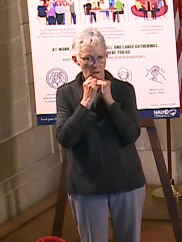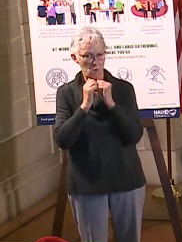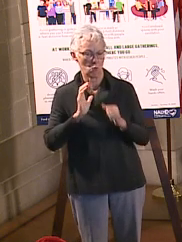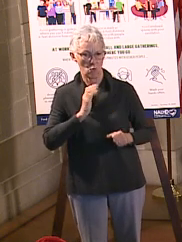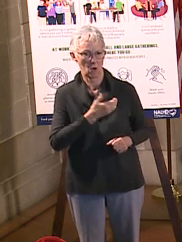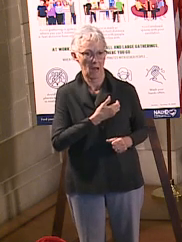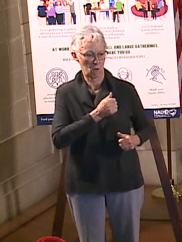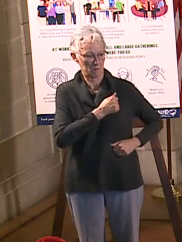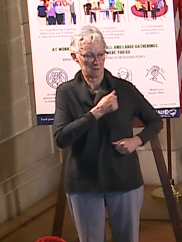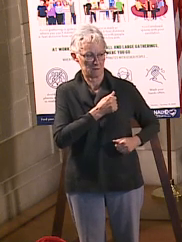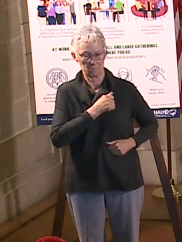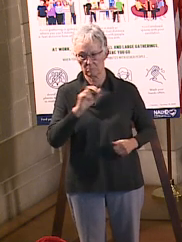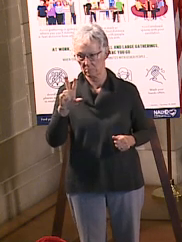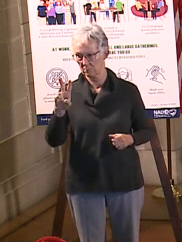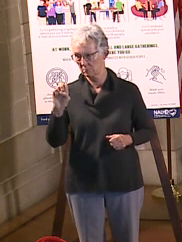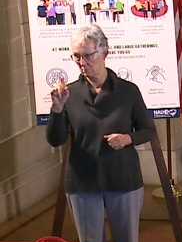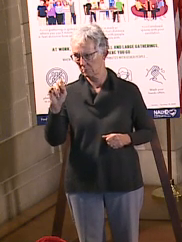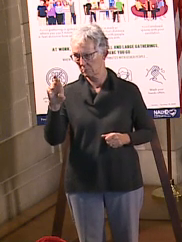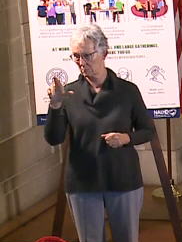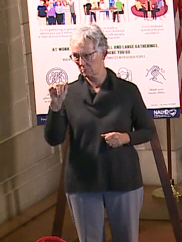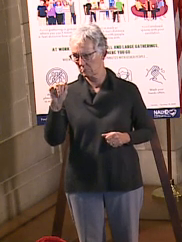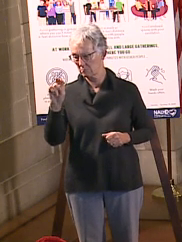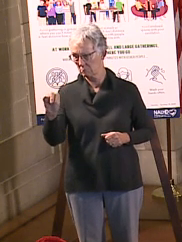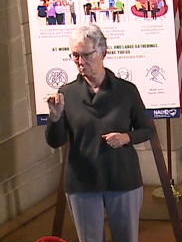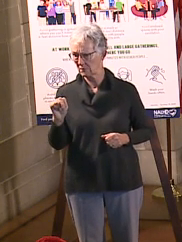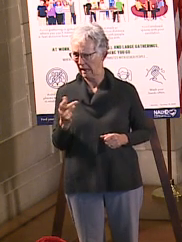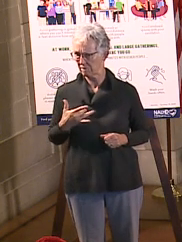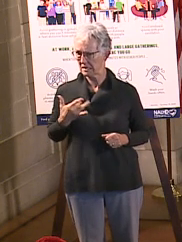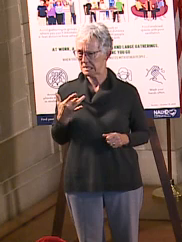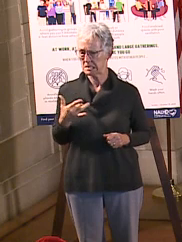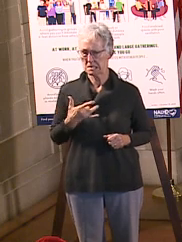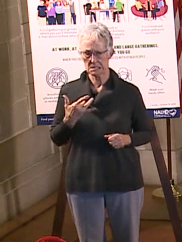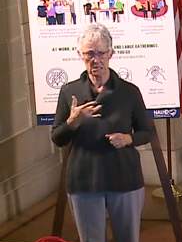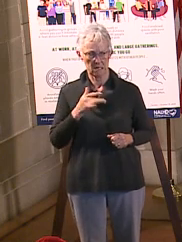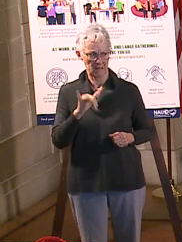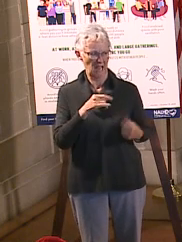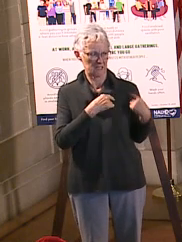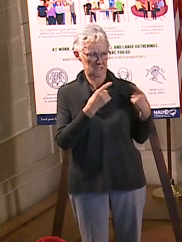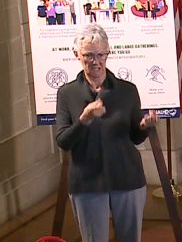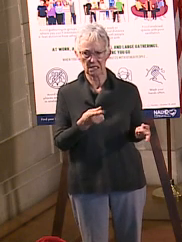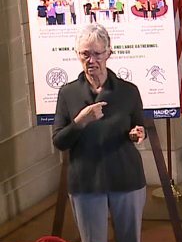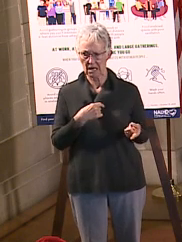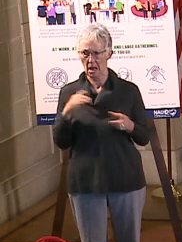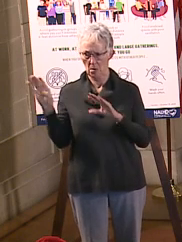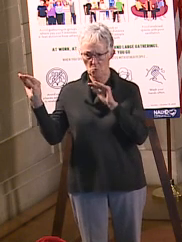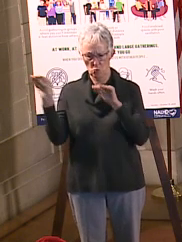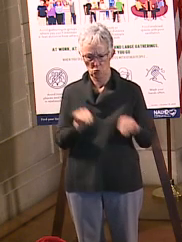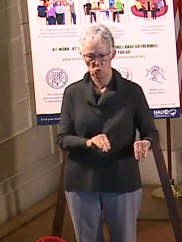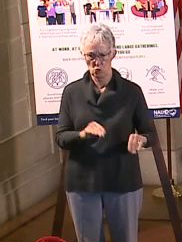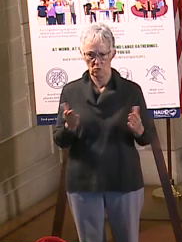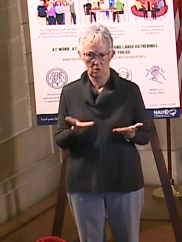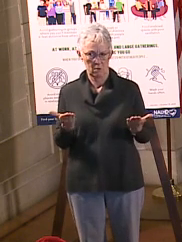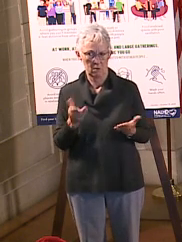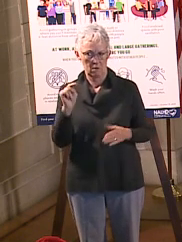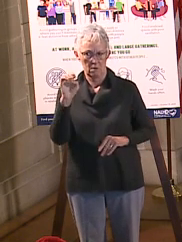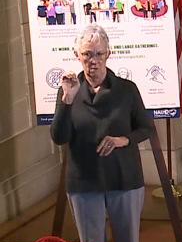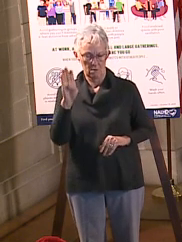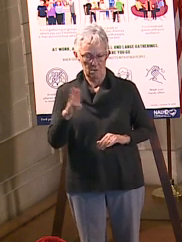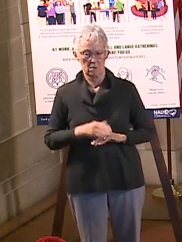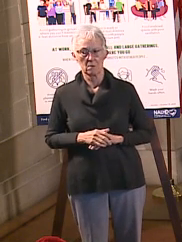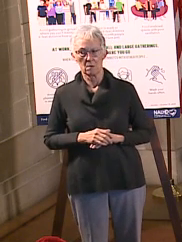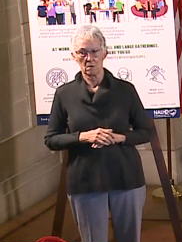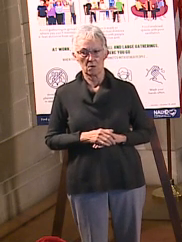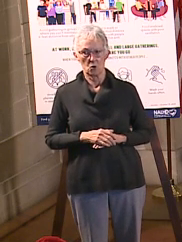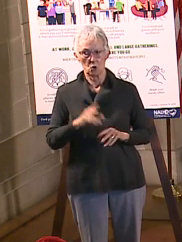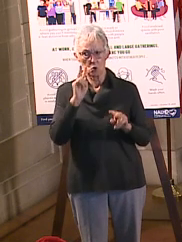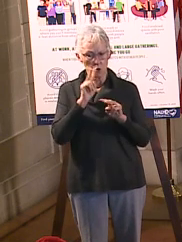feel about it. It's something really special. I have sensed that since I've been here. And then you look at the success of what we already have